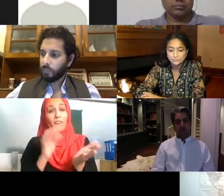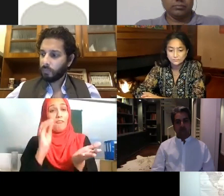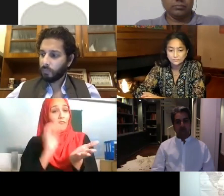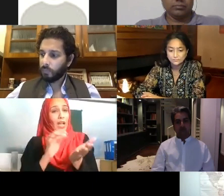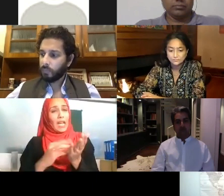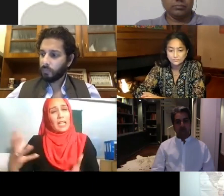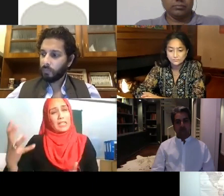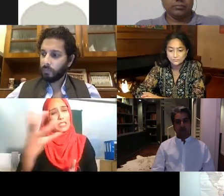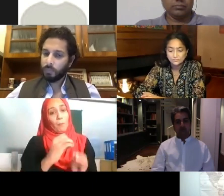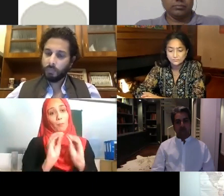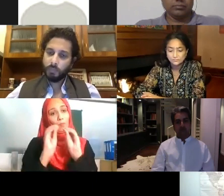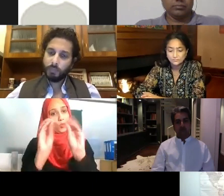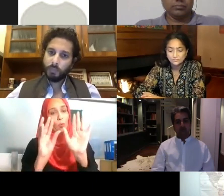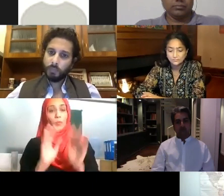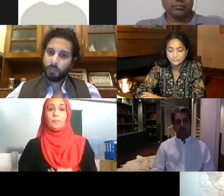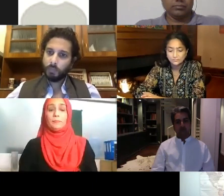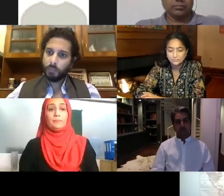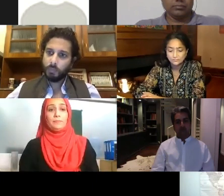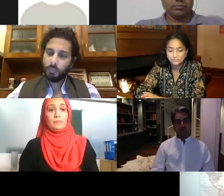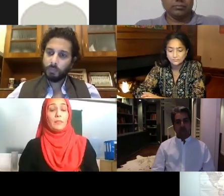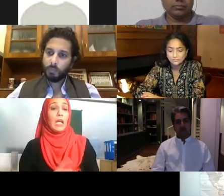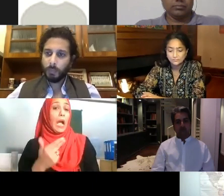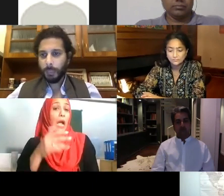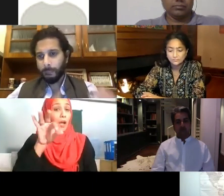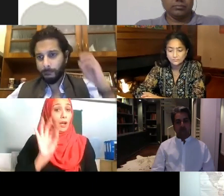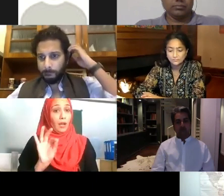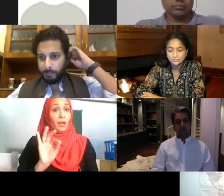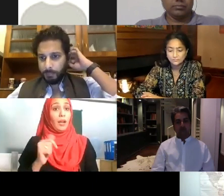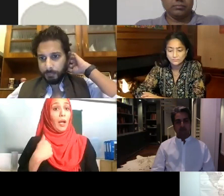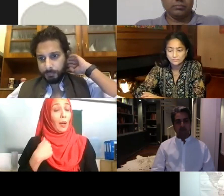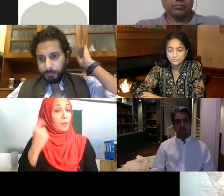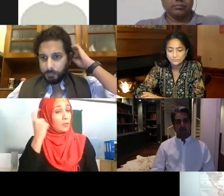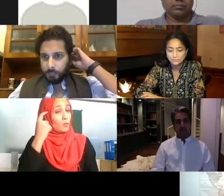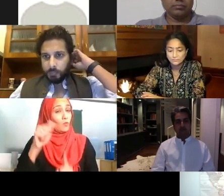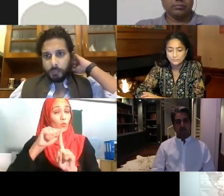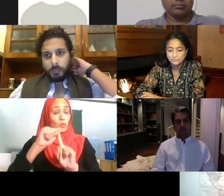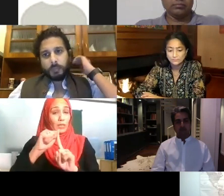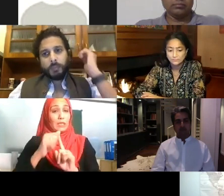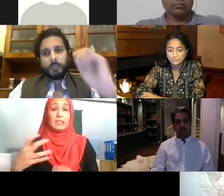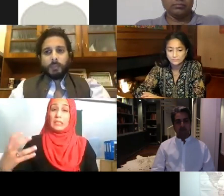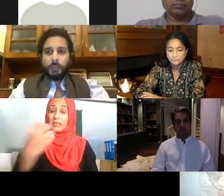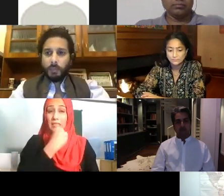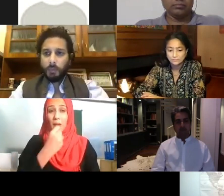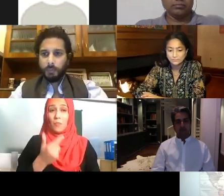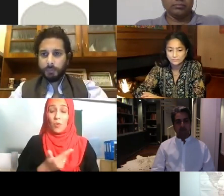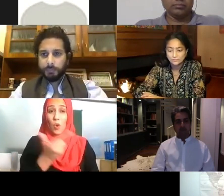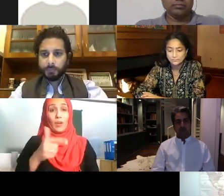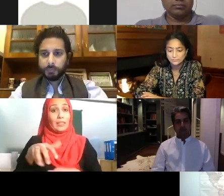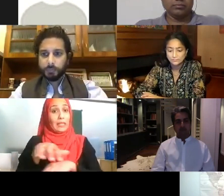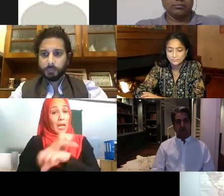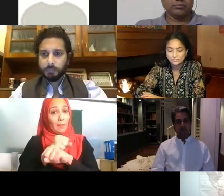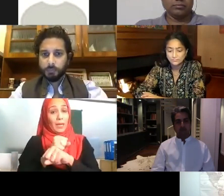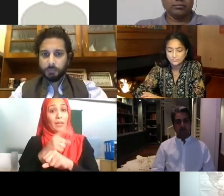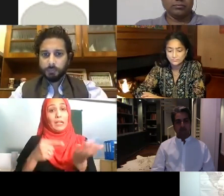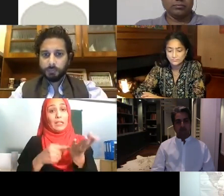everybody, and particularly, how can we make sure that everybody is able to use